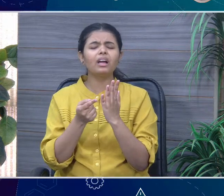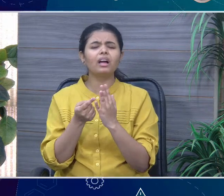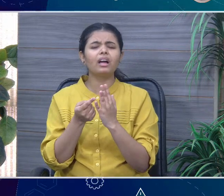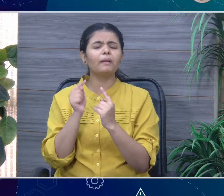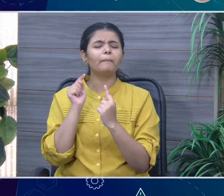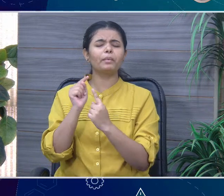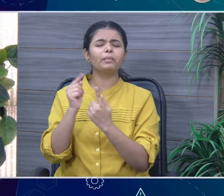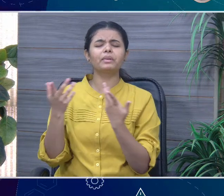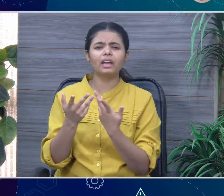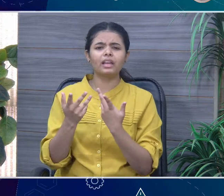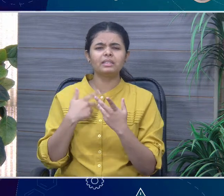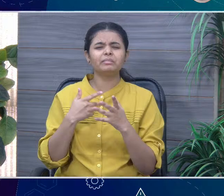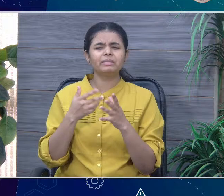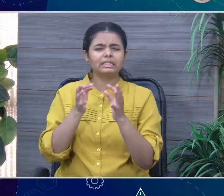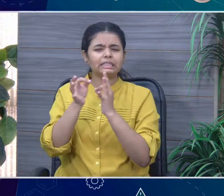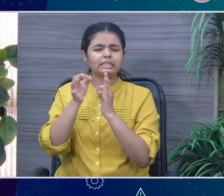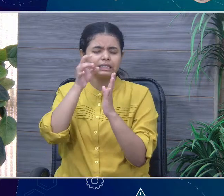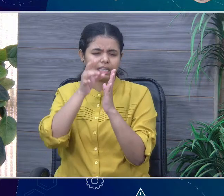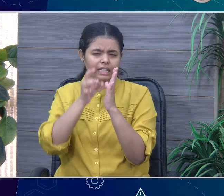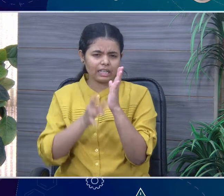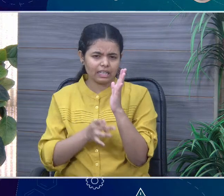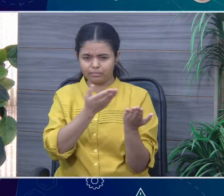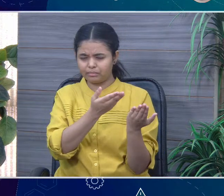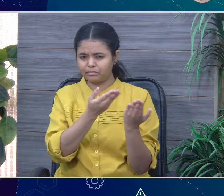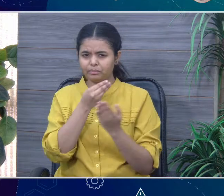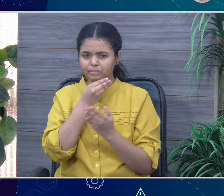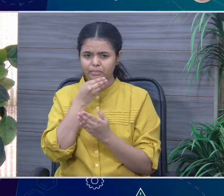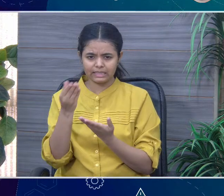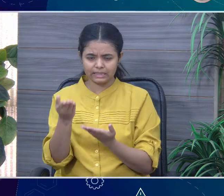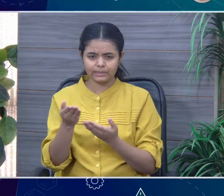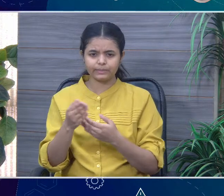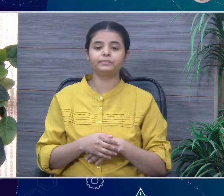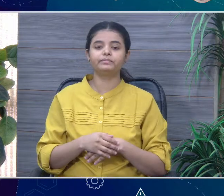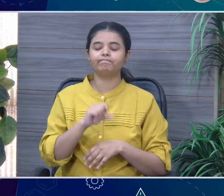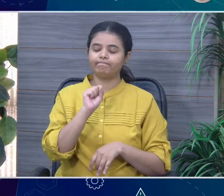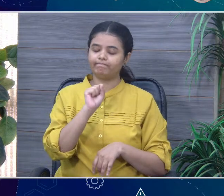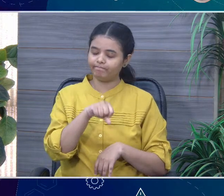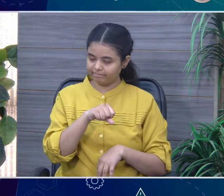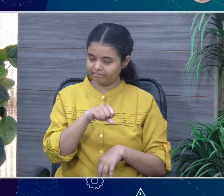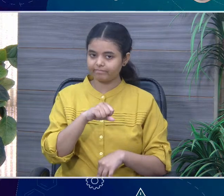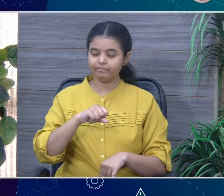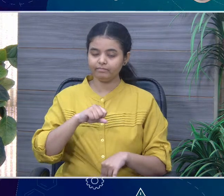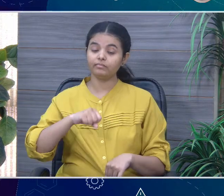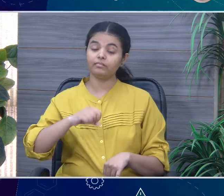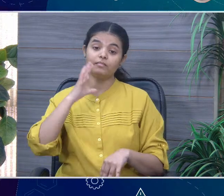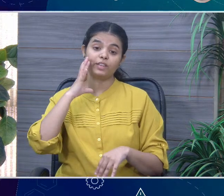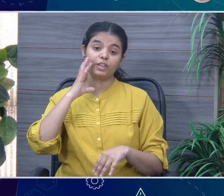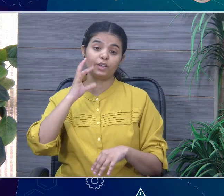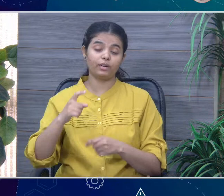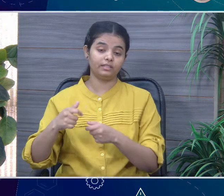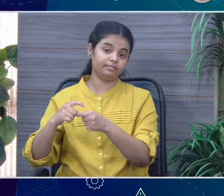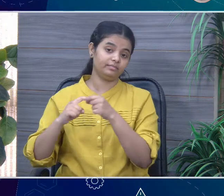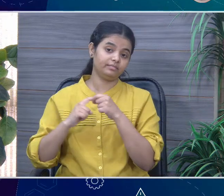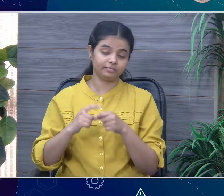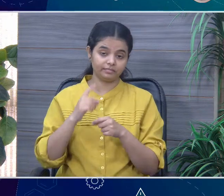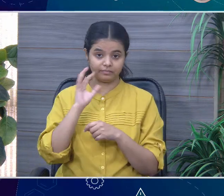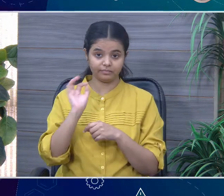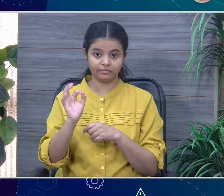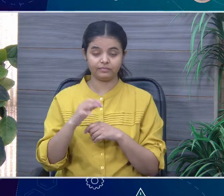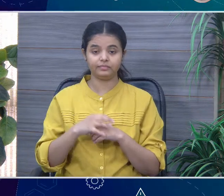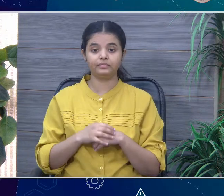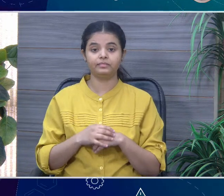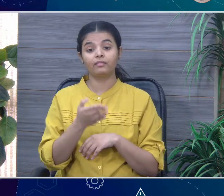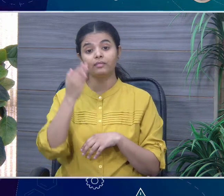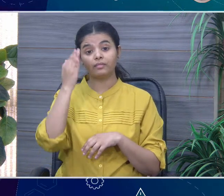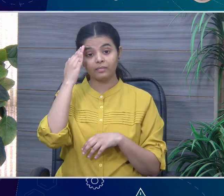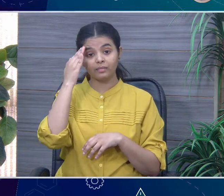us certain more things about these parameters. Okay, yes, right. That's an important question, because,